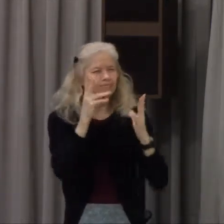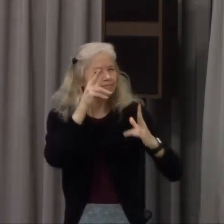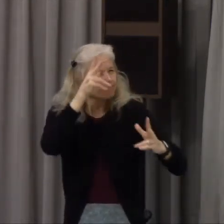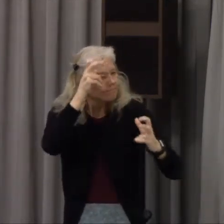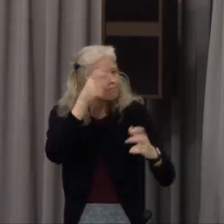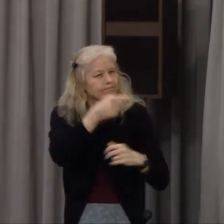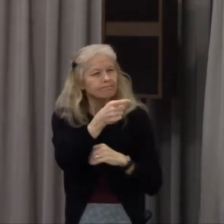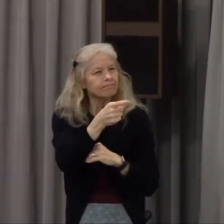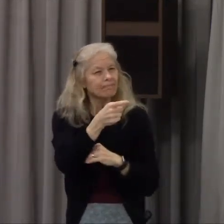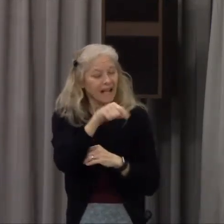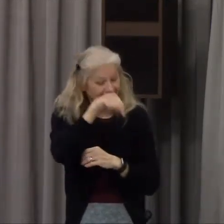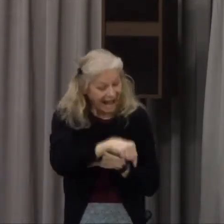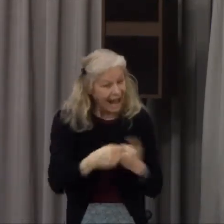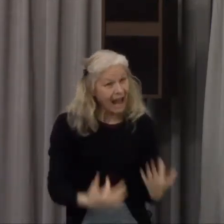damnation of hell?